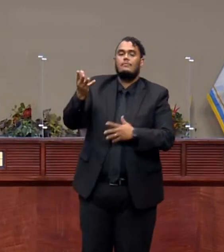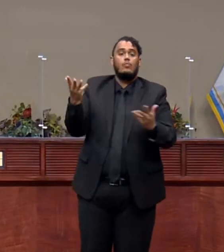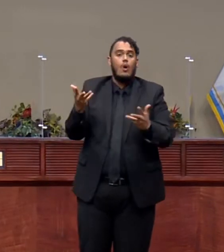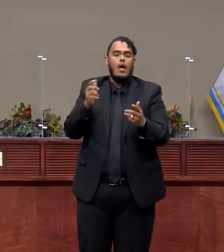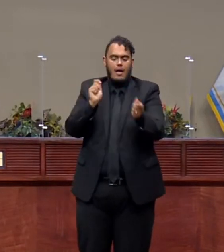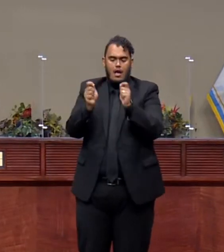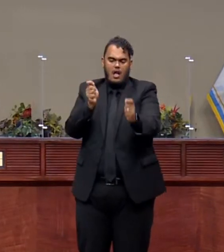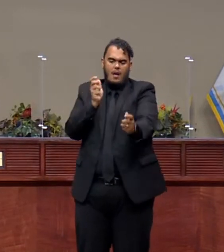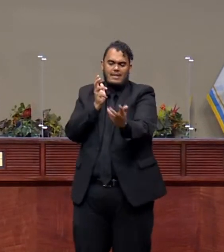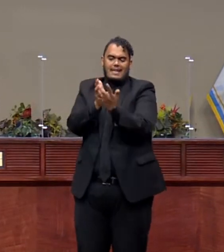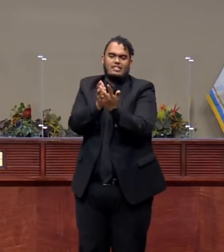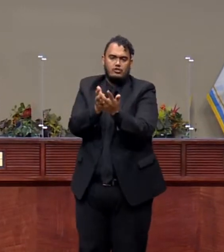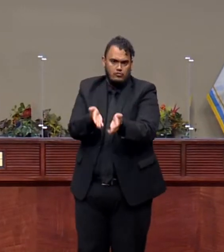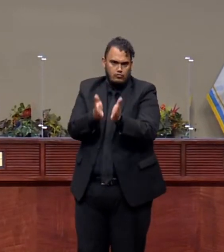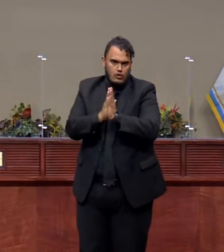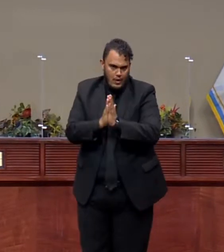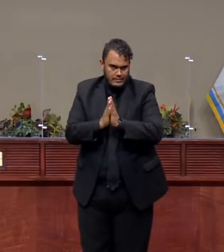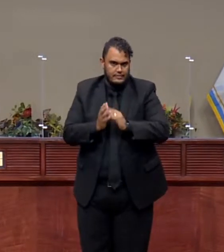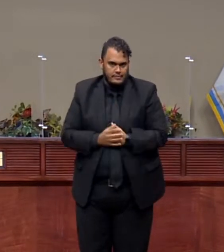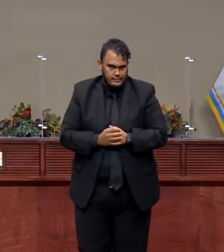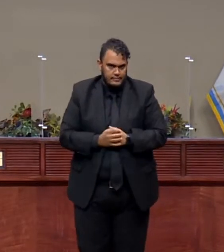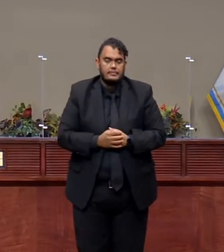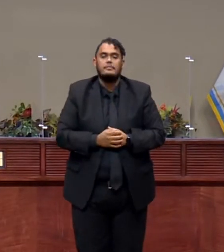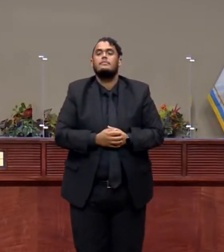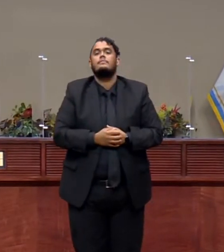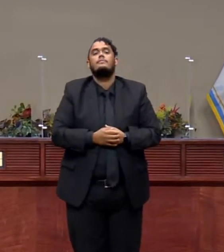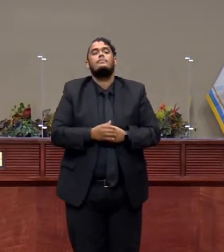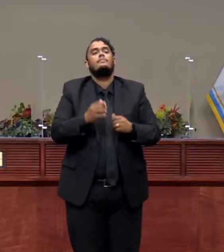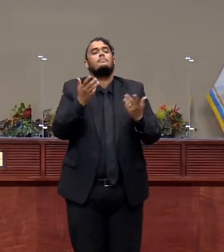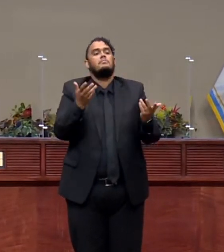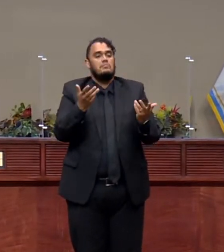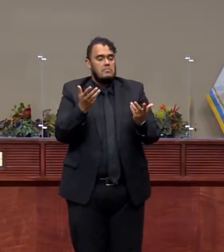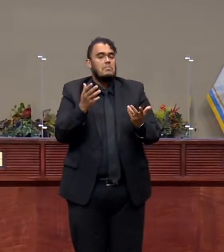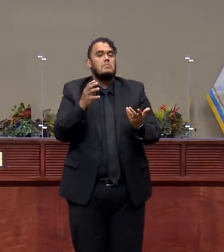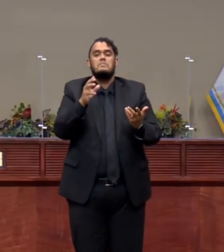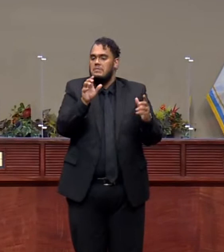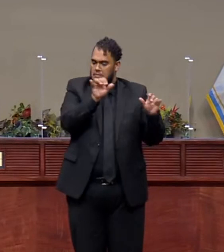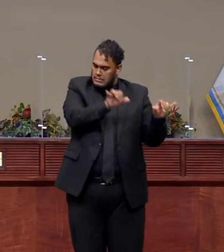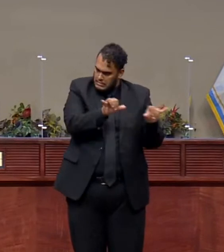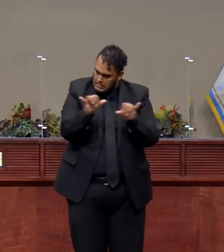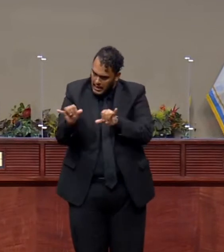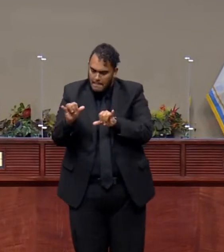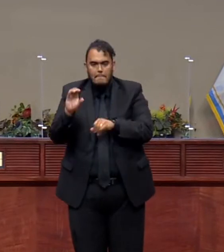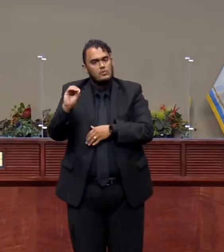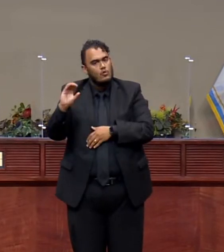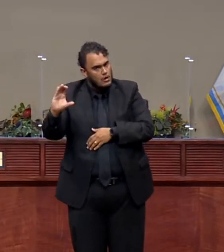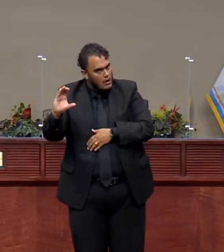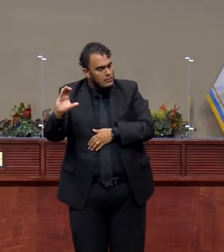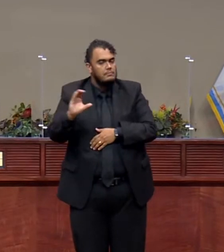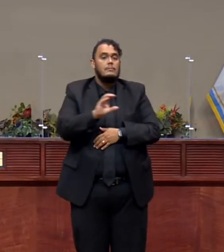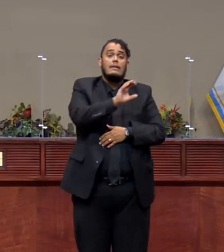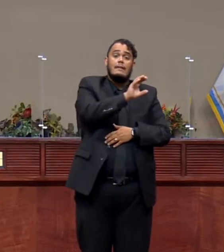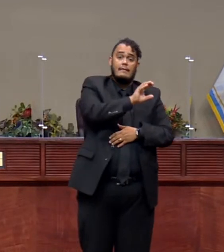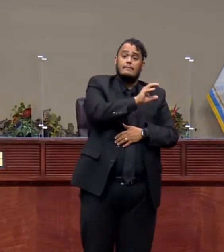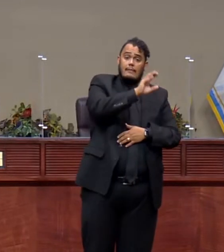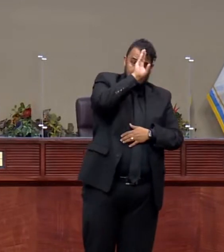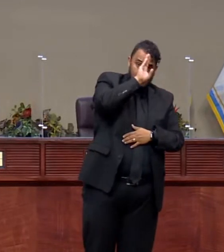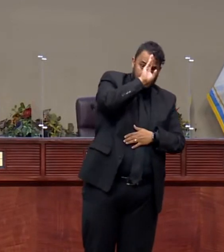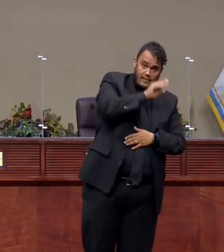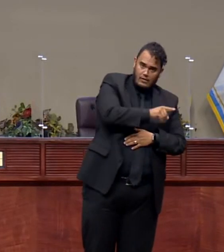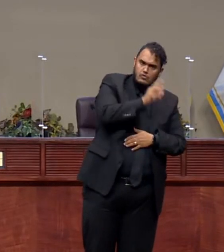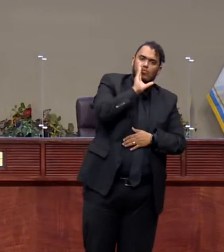As is the case with other county government employees, firefighters will get a day off for complying with today's